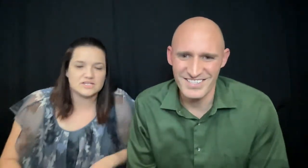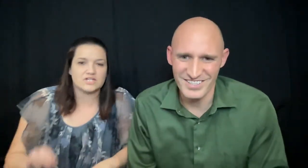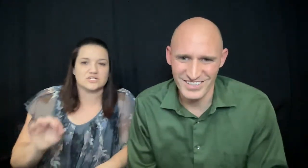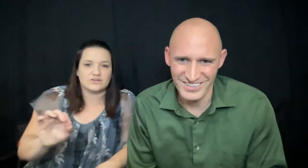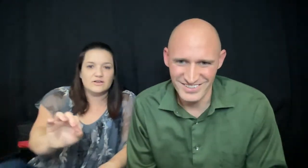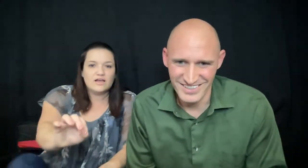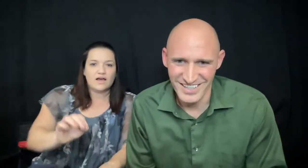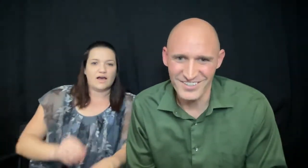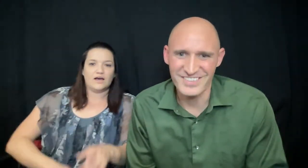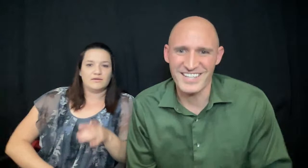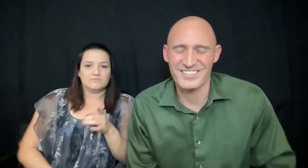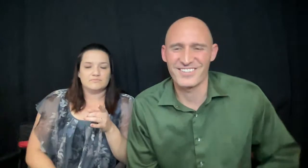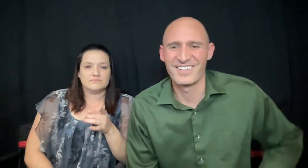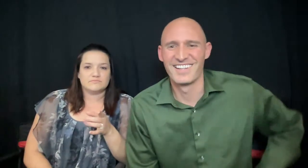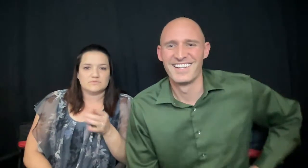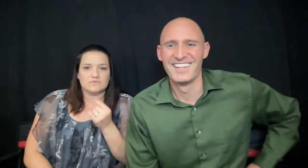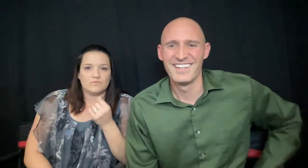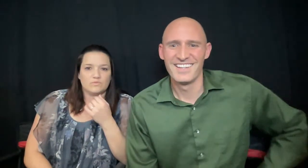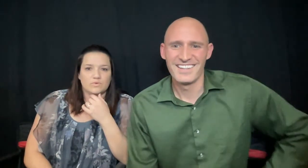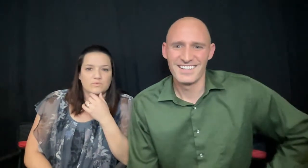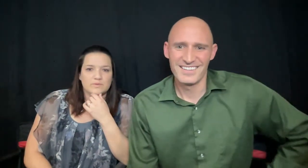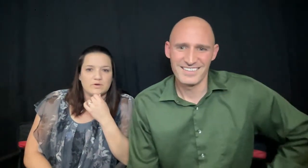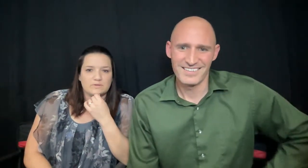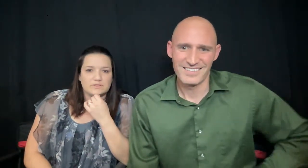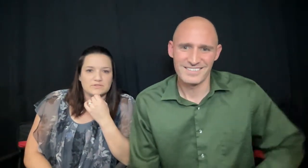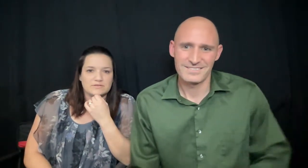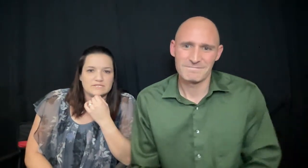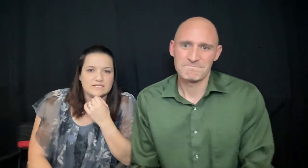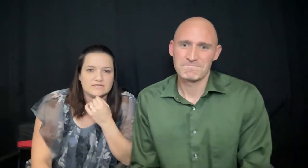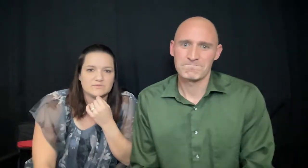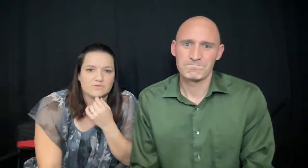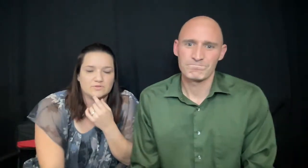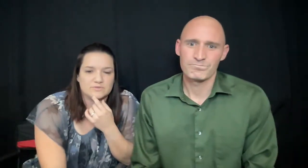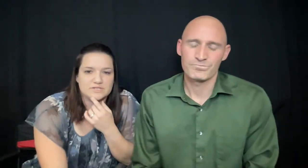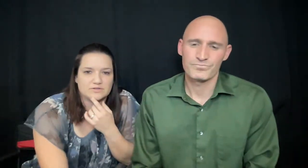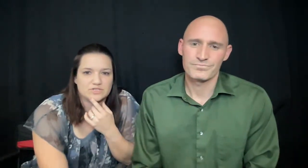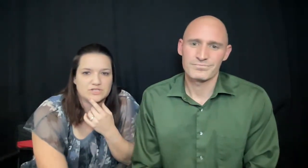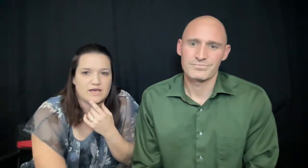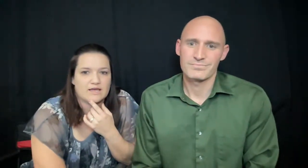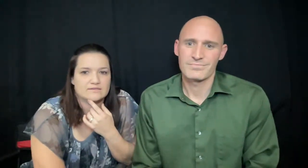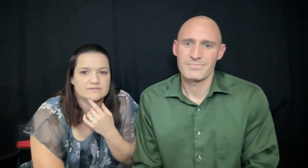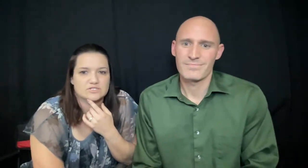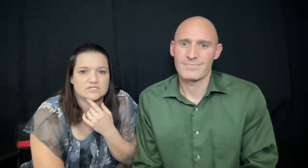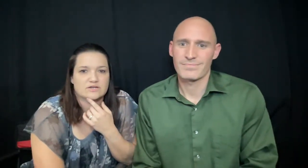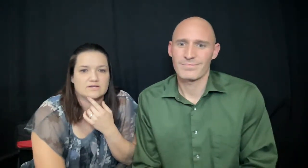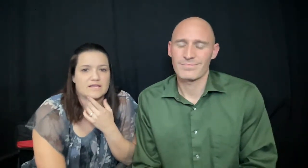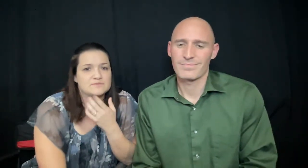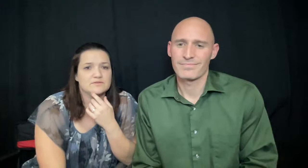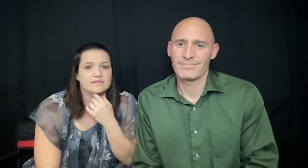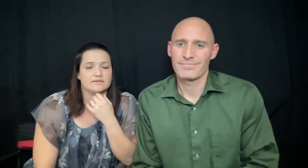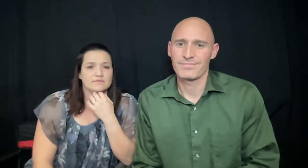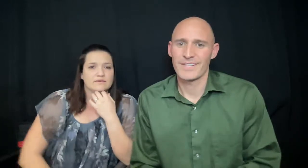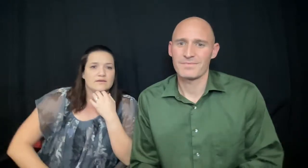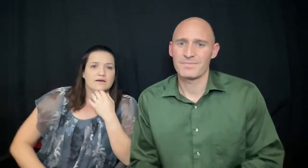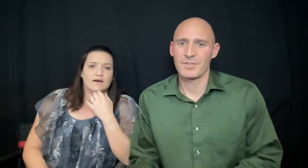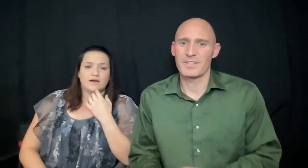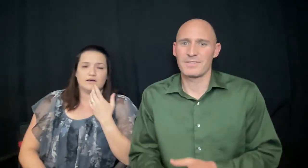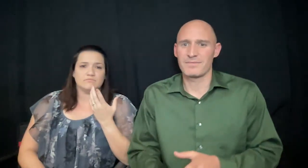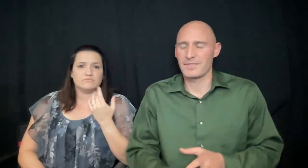Stasha girl. Oh, Stasha girl. Would we be opening to critiquing some of her older material that she has? Just curious. Absolutely. Yeah. Go ahead. Email